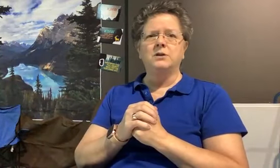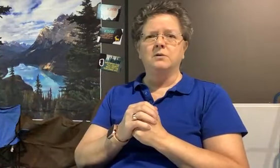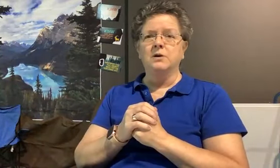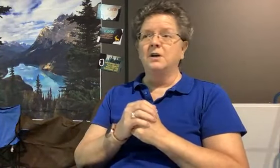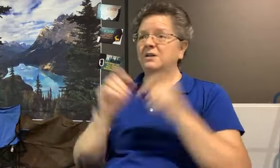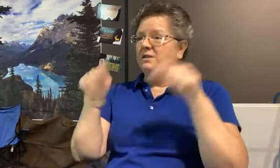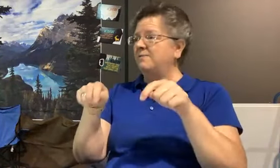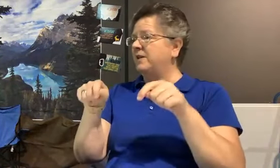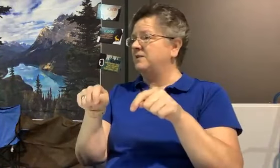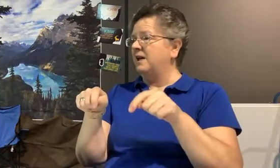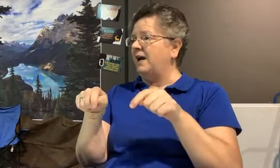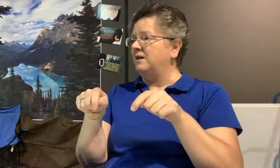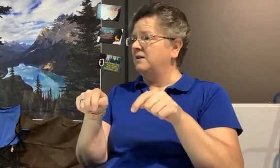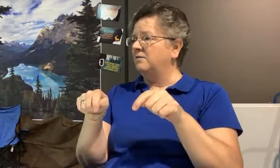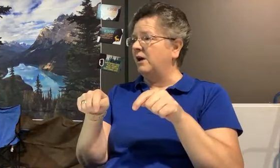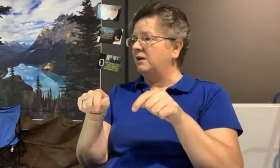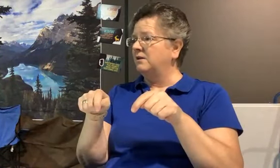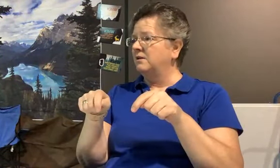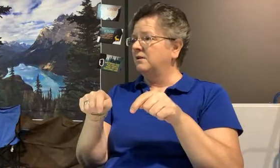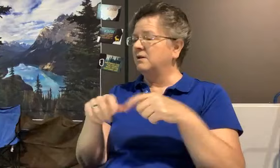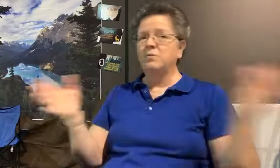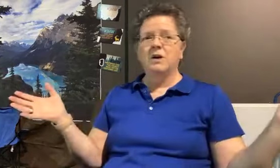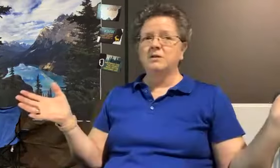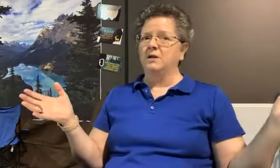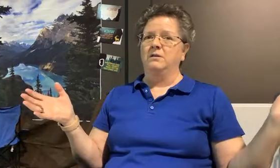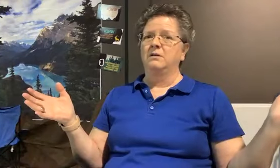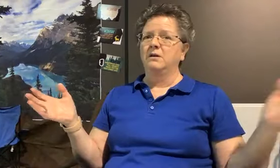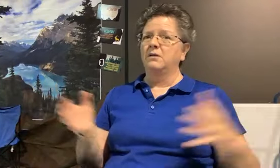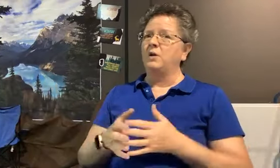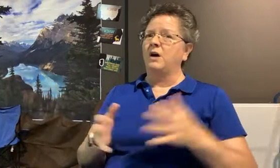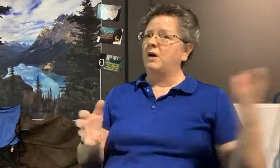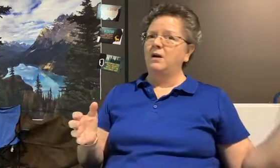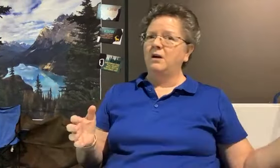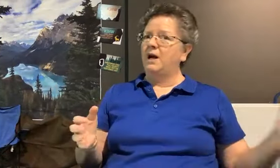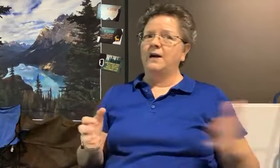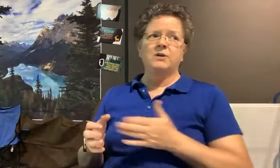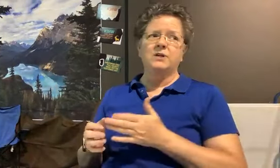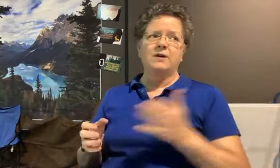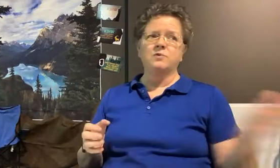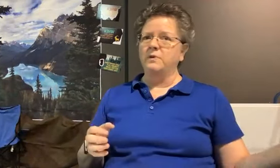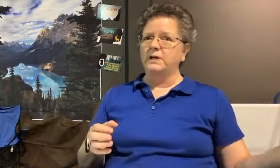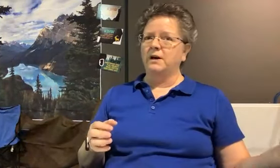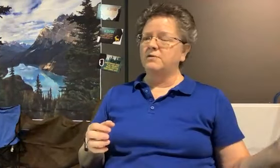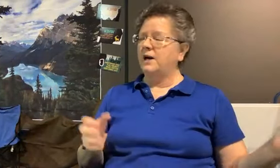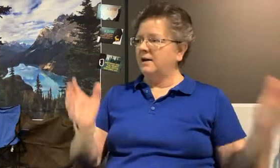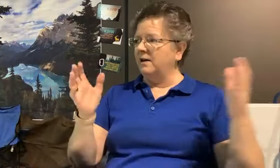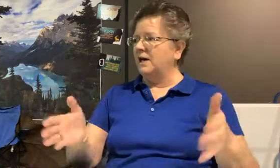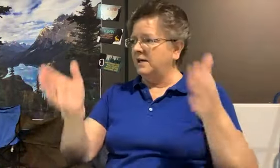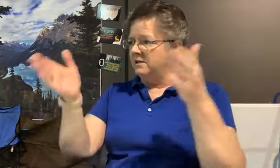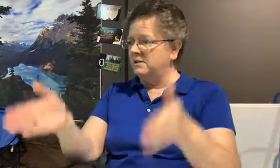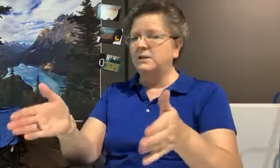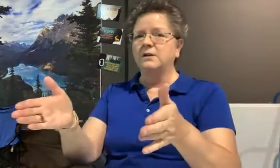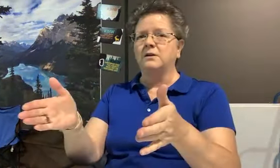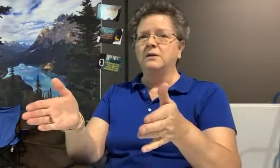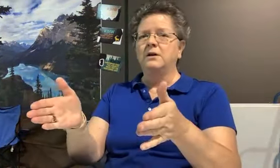you. Same thing today, right? Because we all sin. We all have our times where we get off track, and God is still